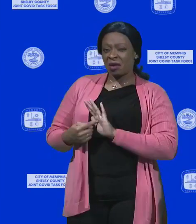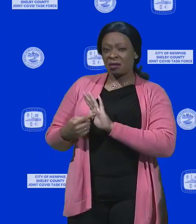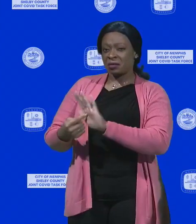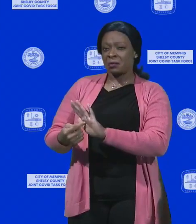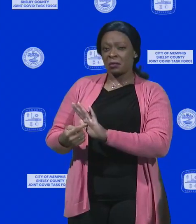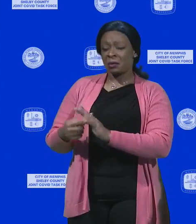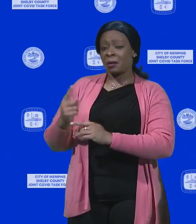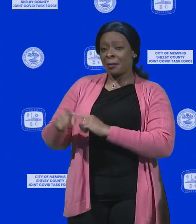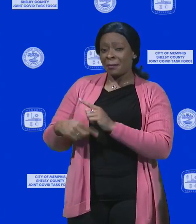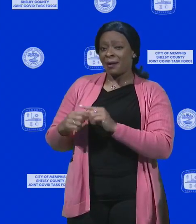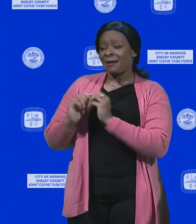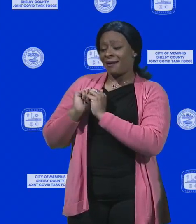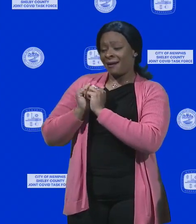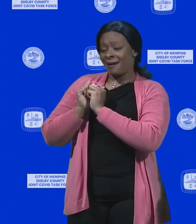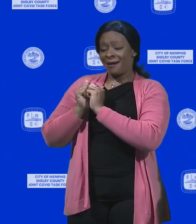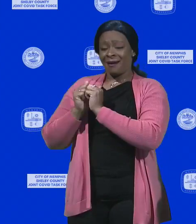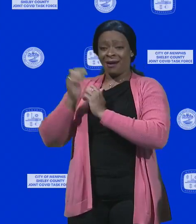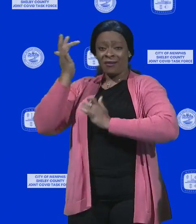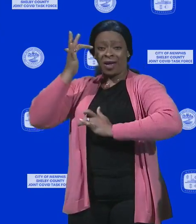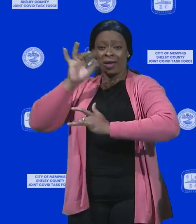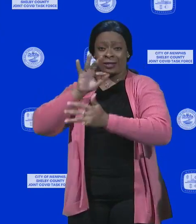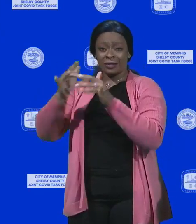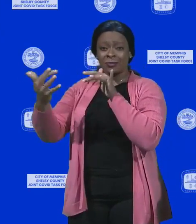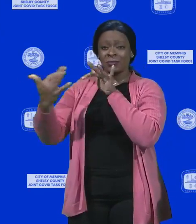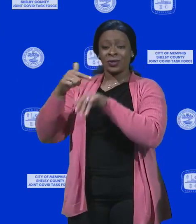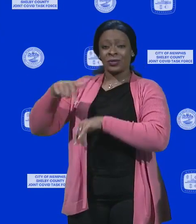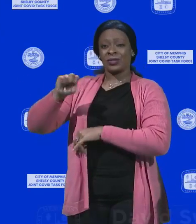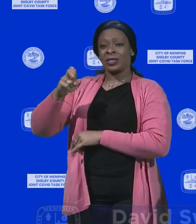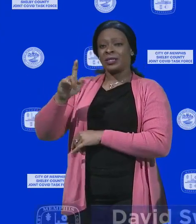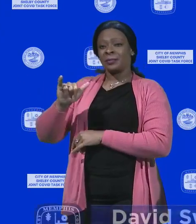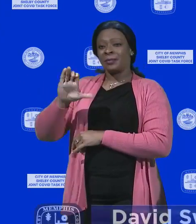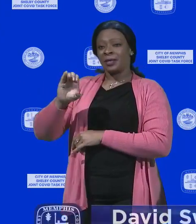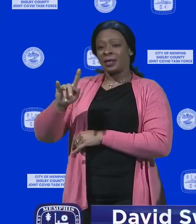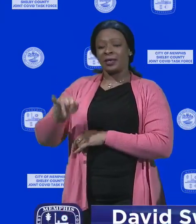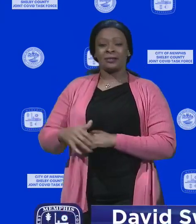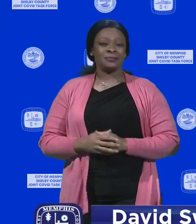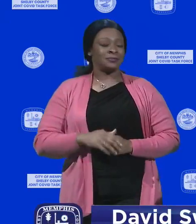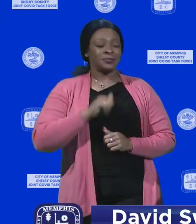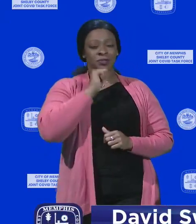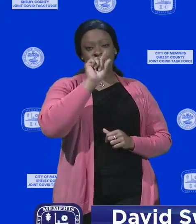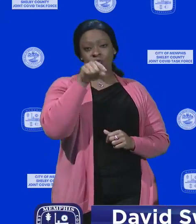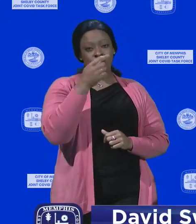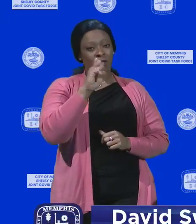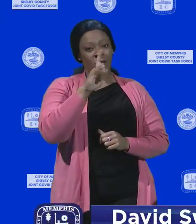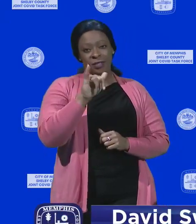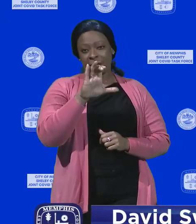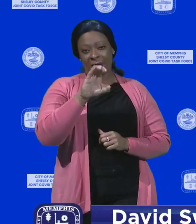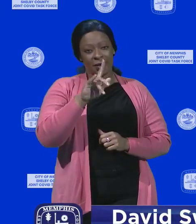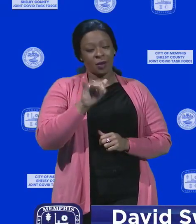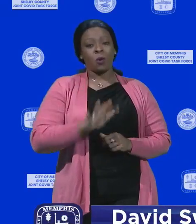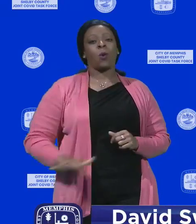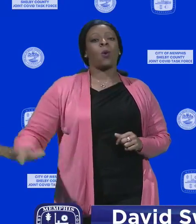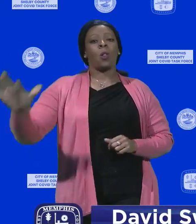you about how the virus is spreading in Shelby County? It's not just in Shelby County, it's all over America. And if you watch